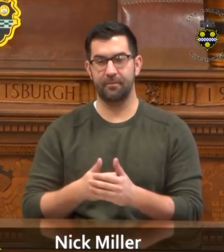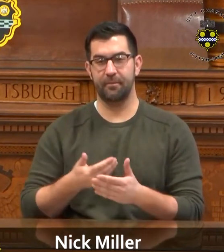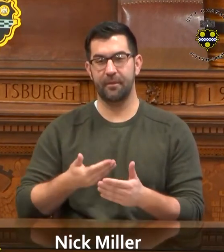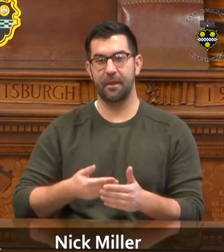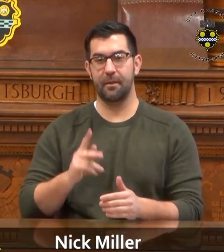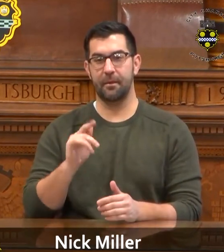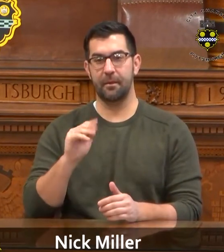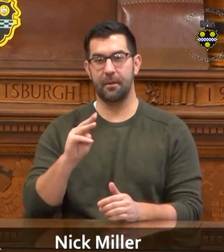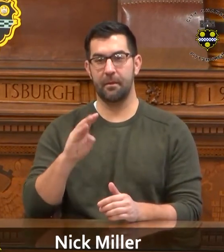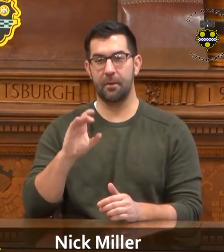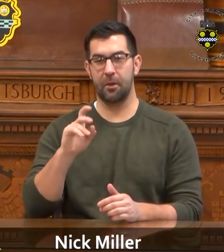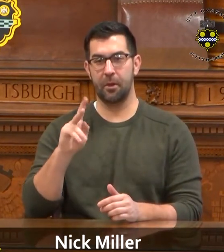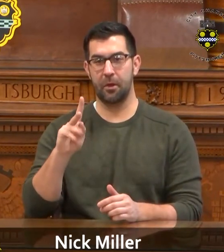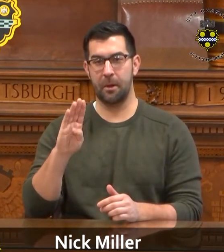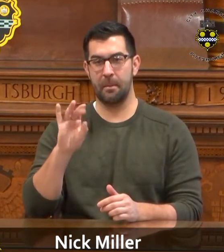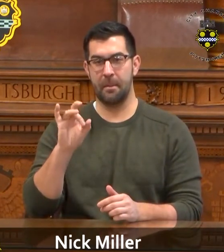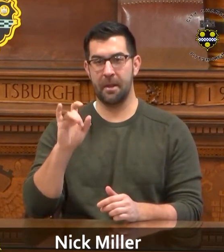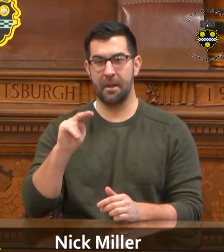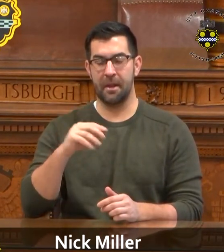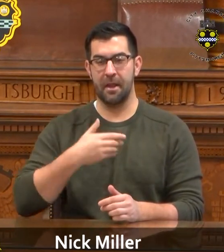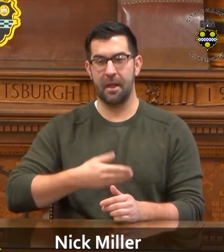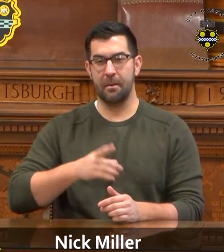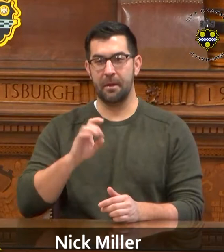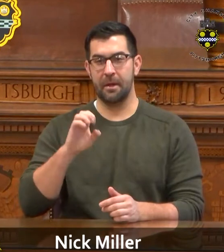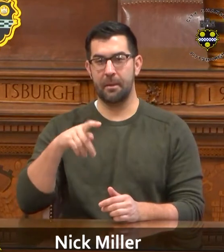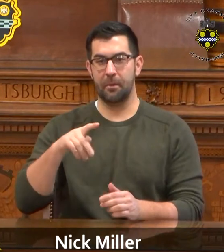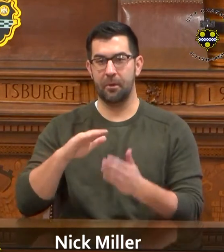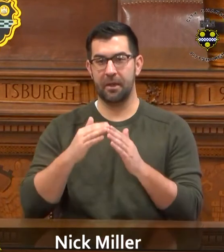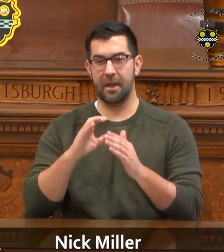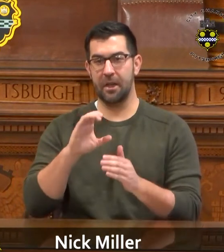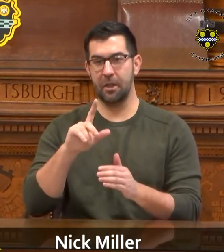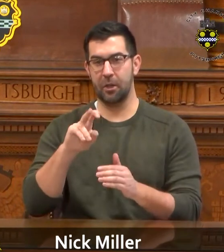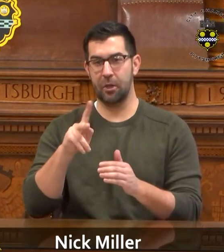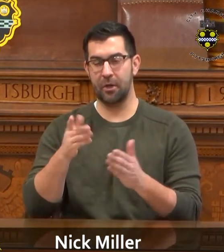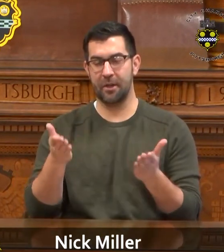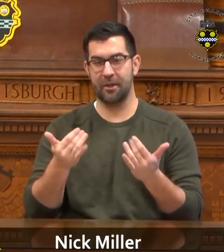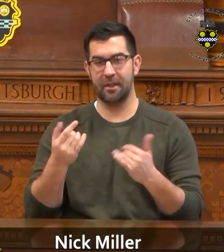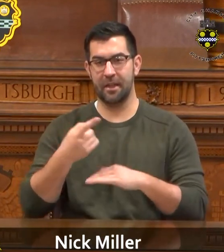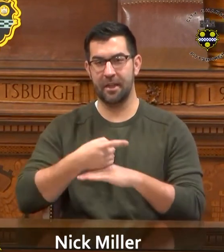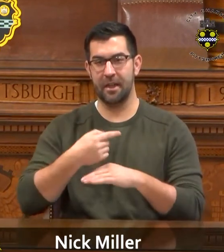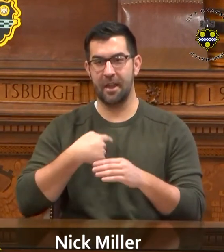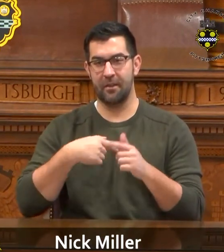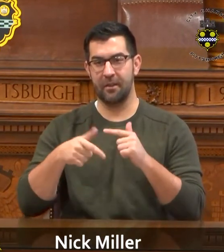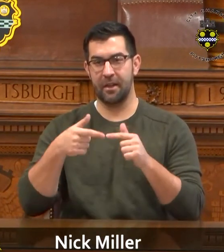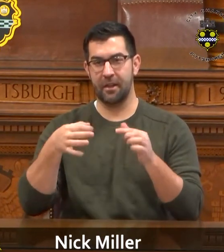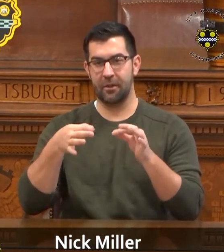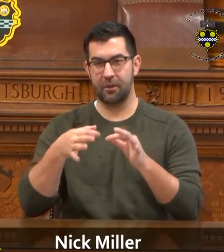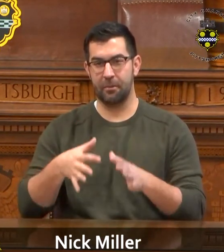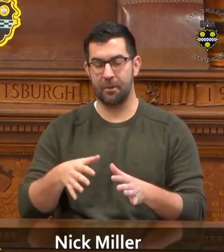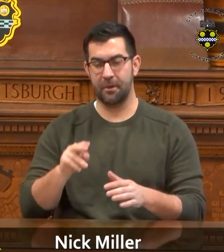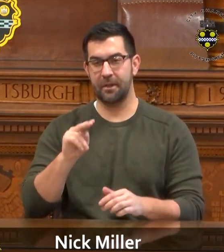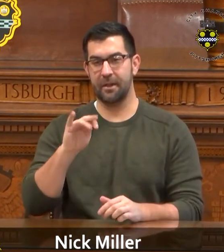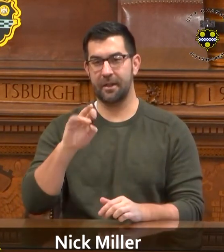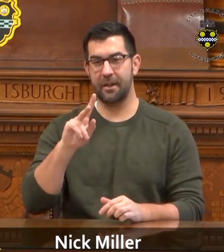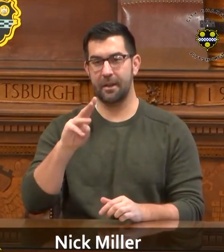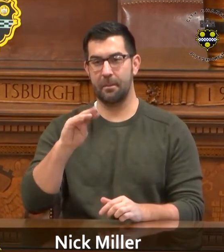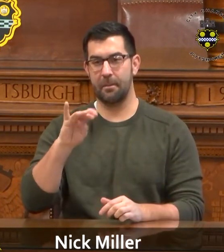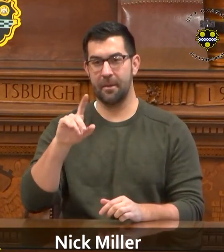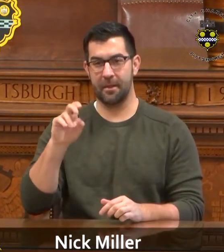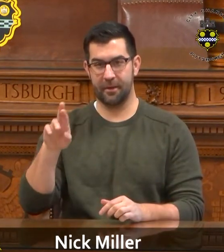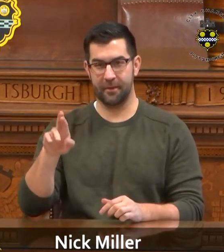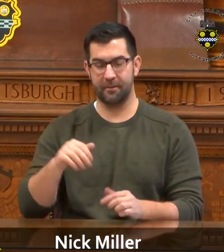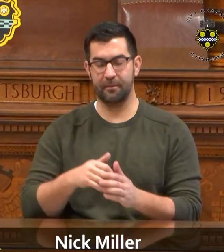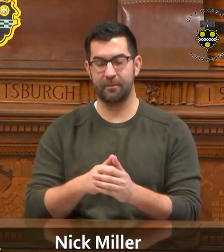My name is Kim Clark Baskin and I'm your deputy city clerk. With us today, we have our sign language interpreter, Nick